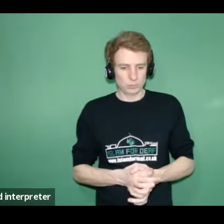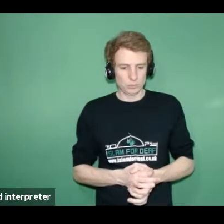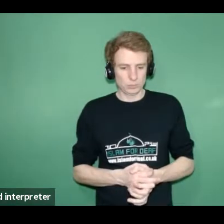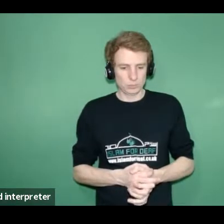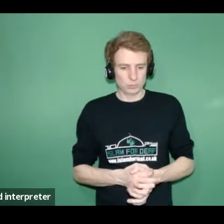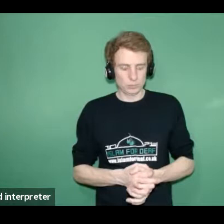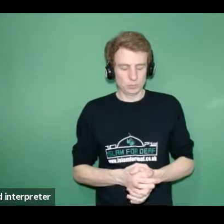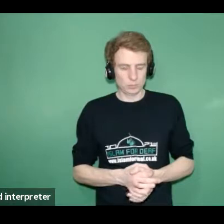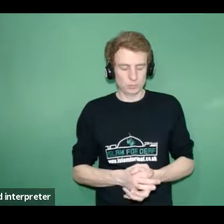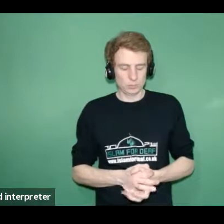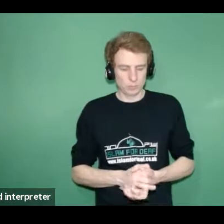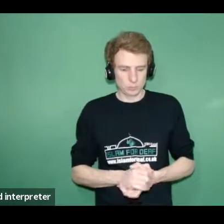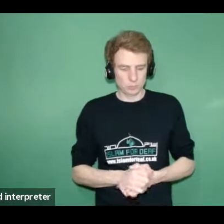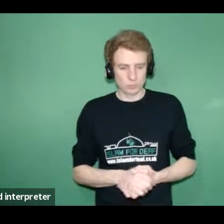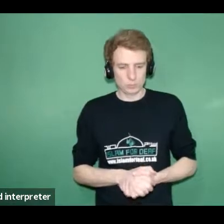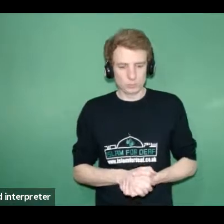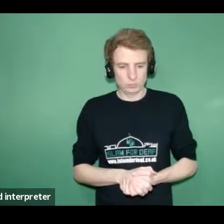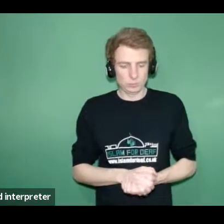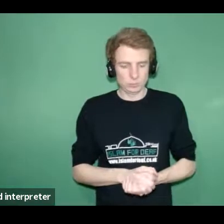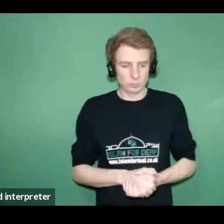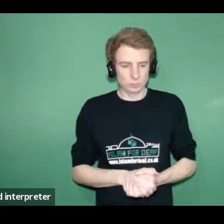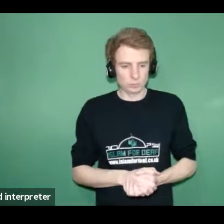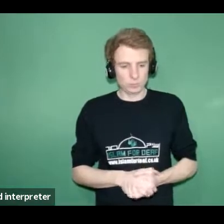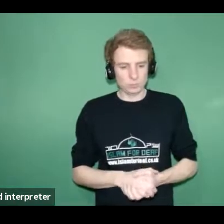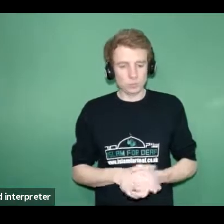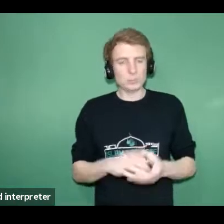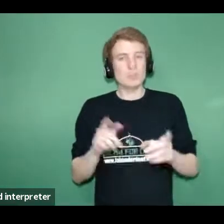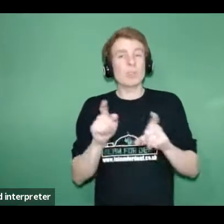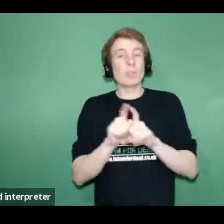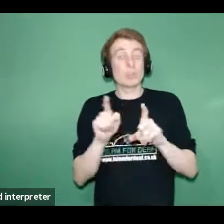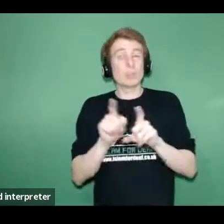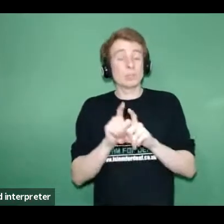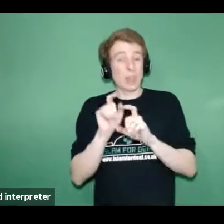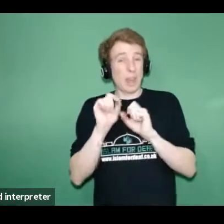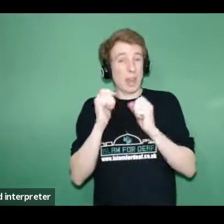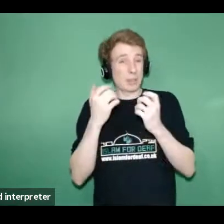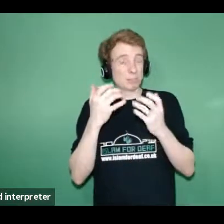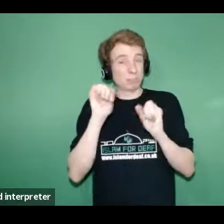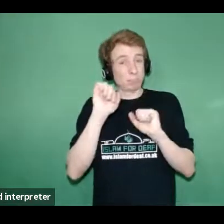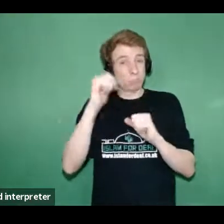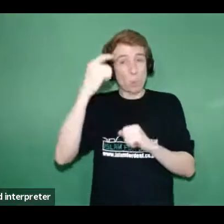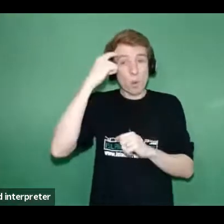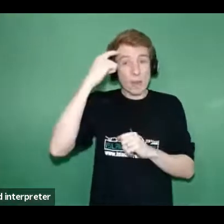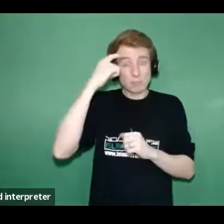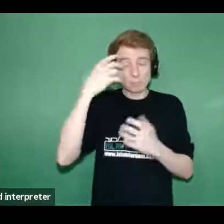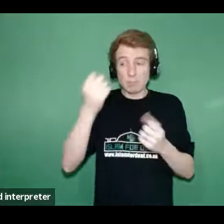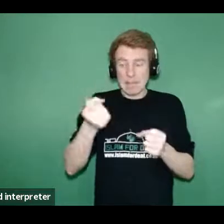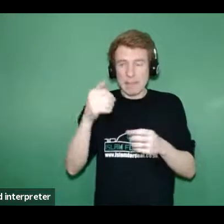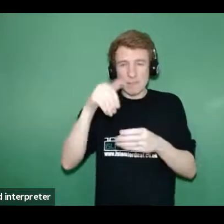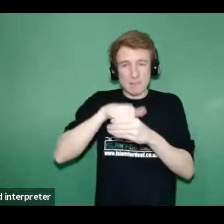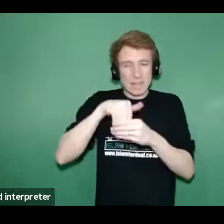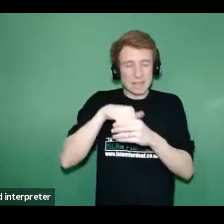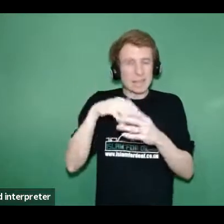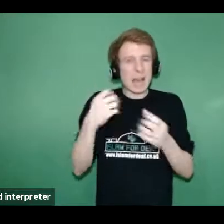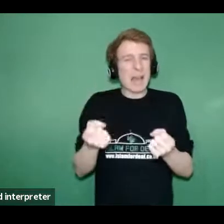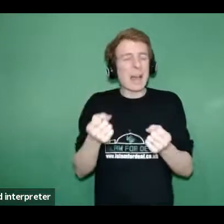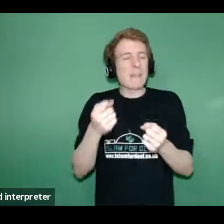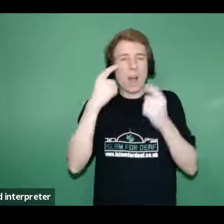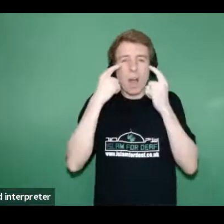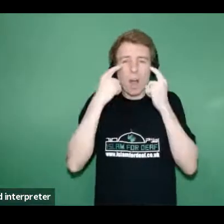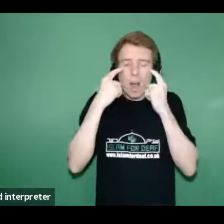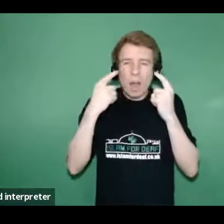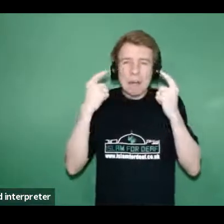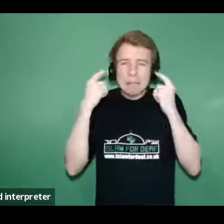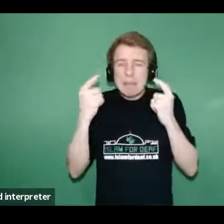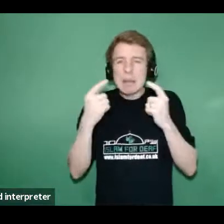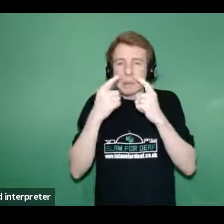So just as the head, it contains within it organs and like the eyes, etc.,